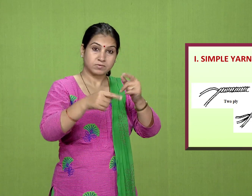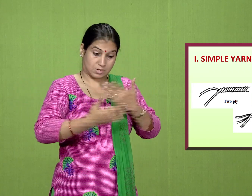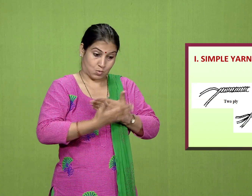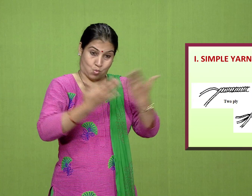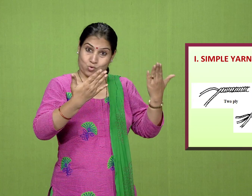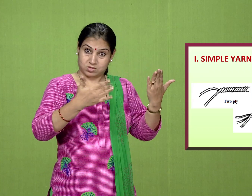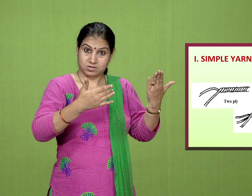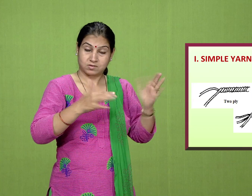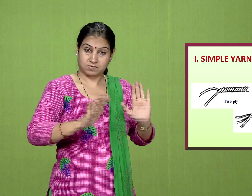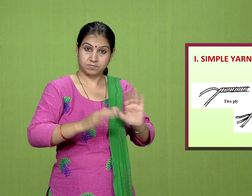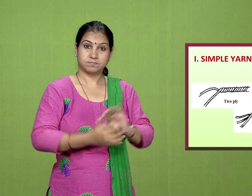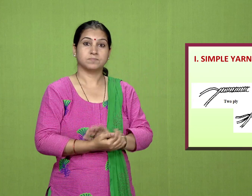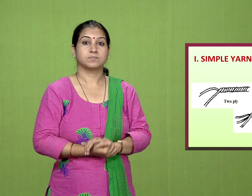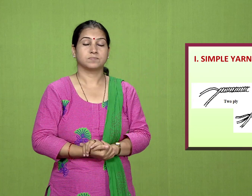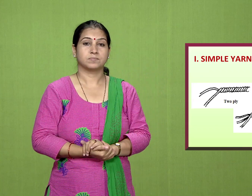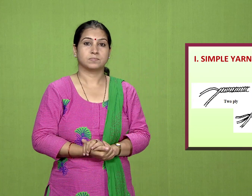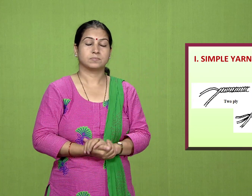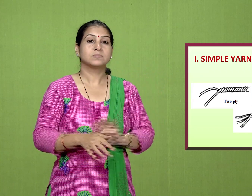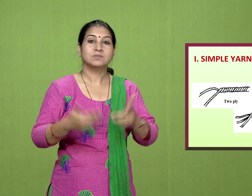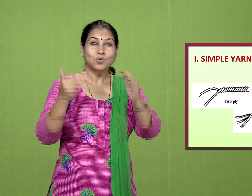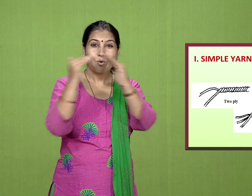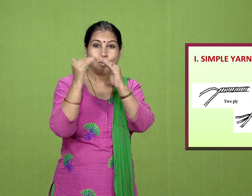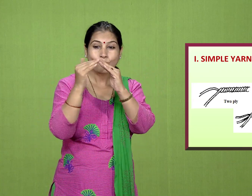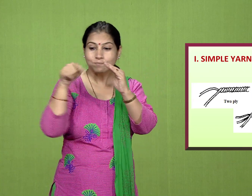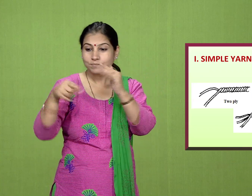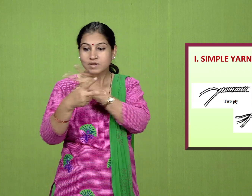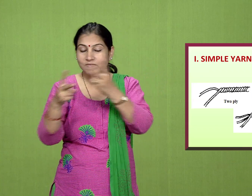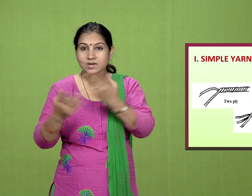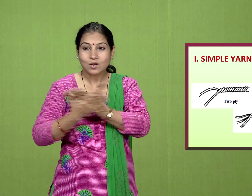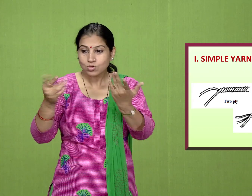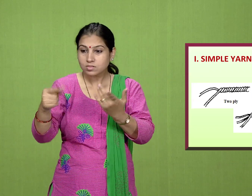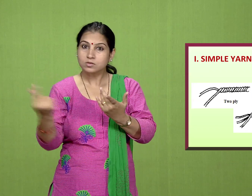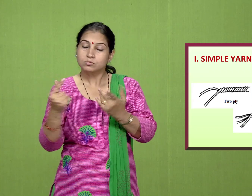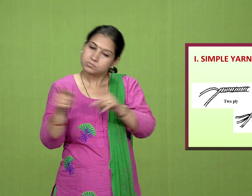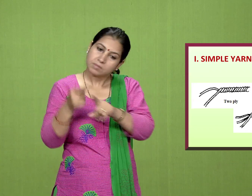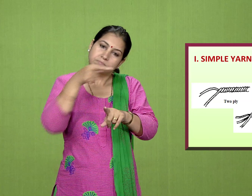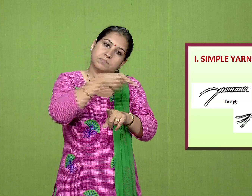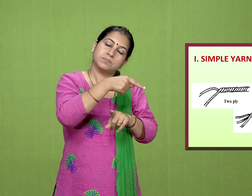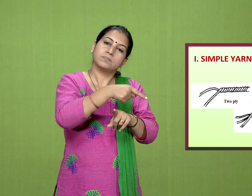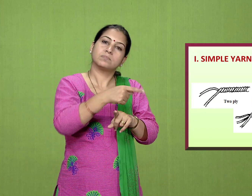clothing and household use are made using these yarns.